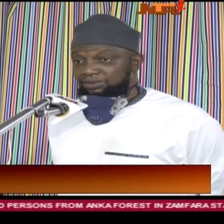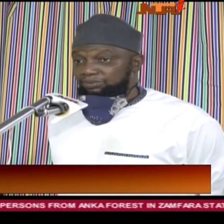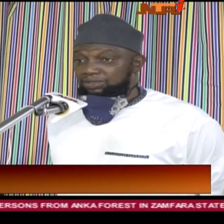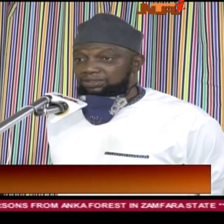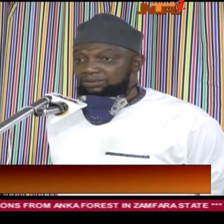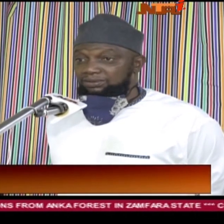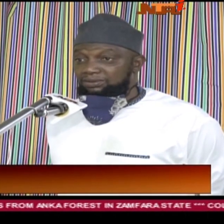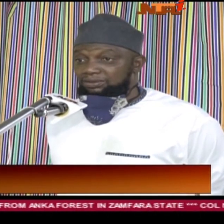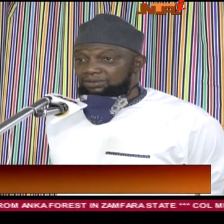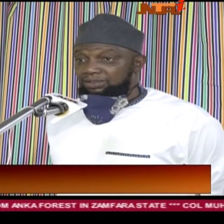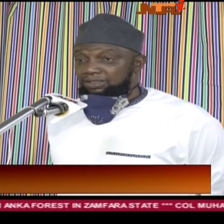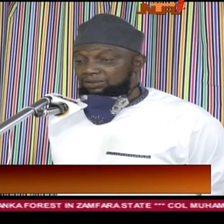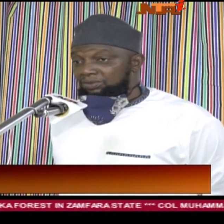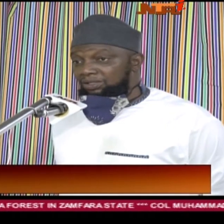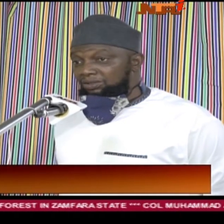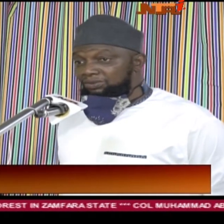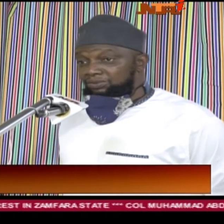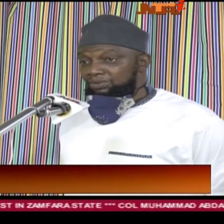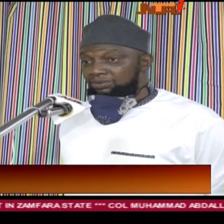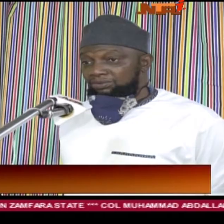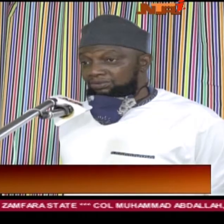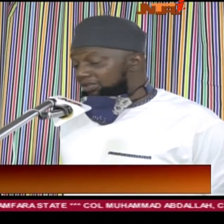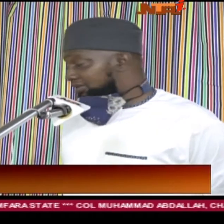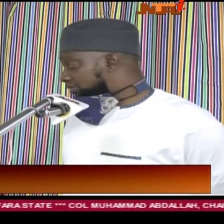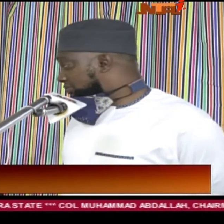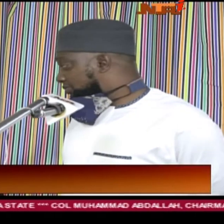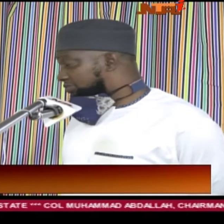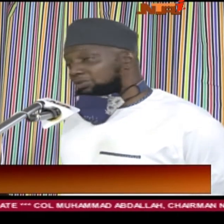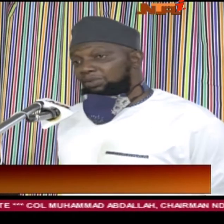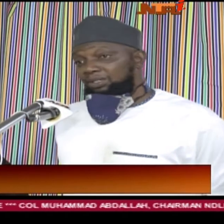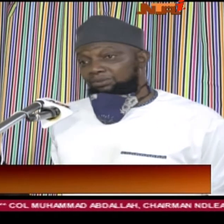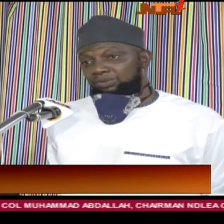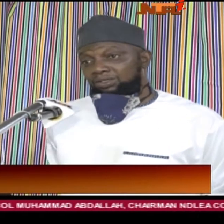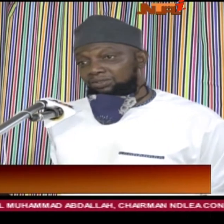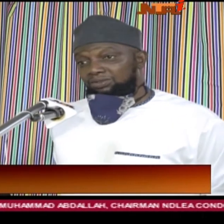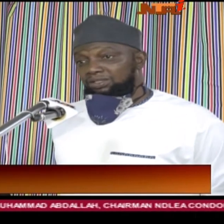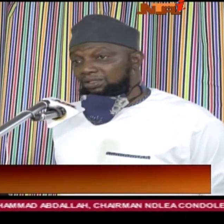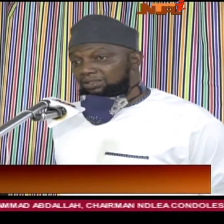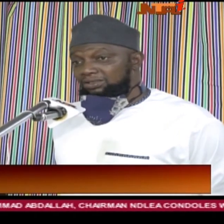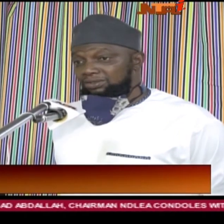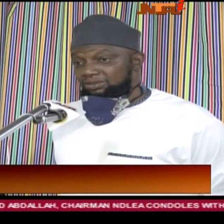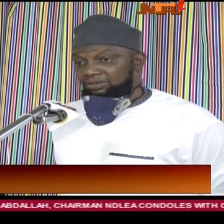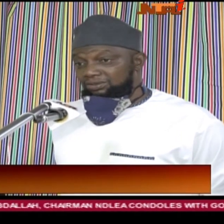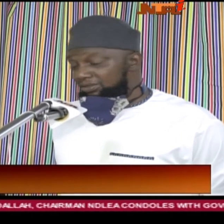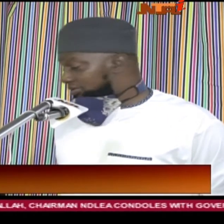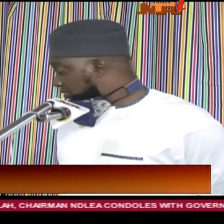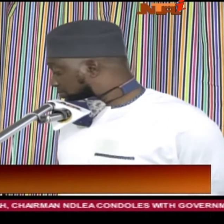very depressing. I know how we've been trying to put my brother together.